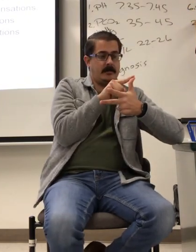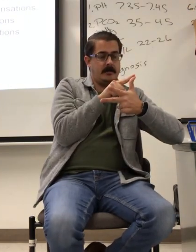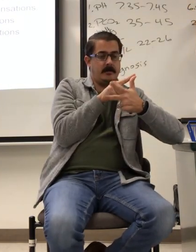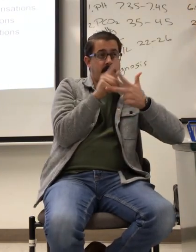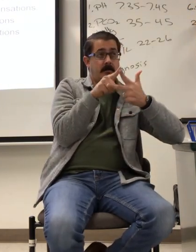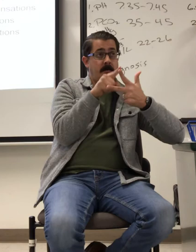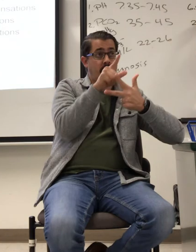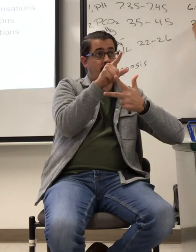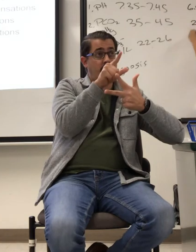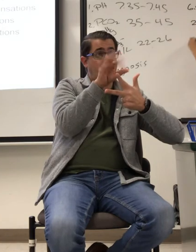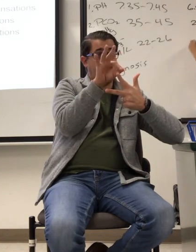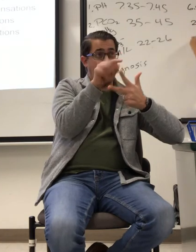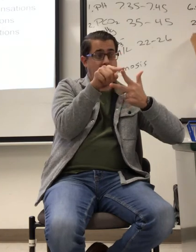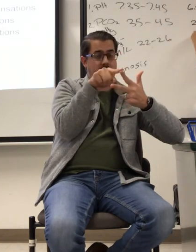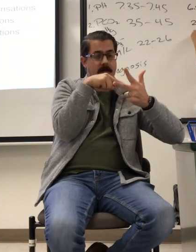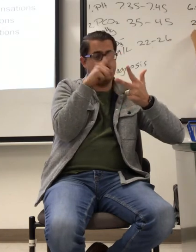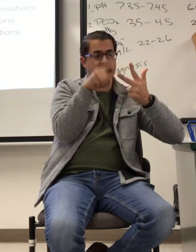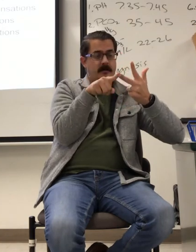29,